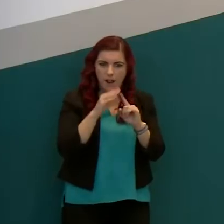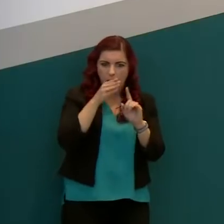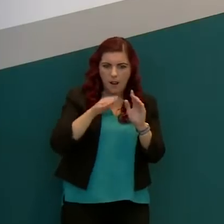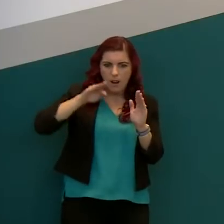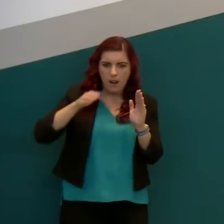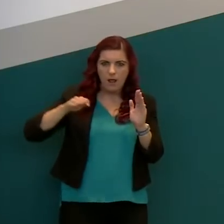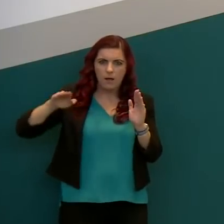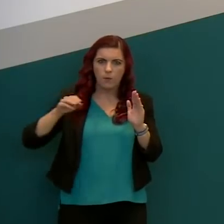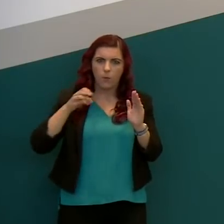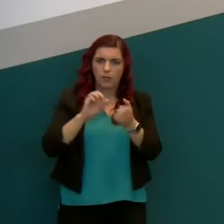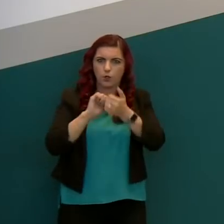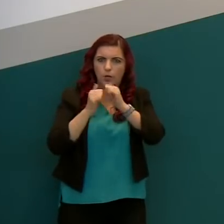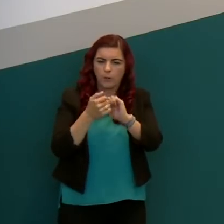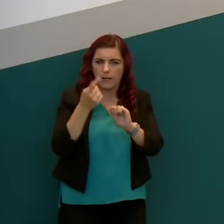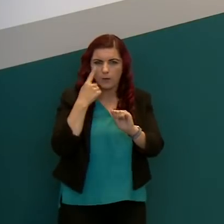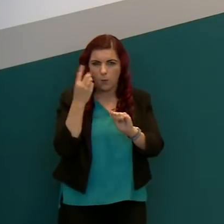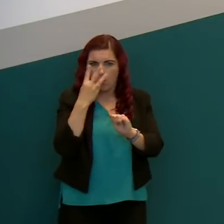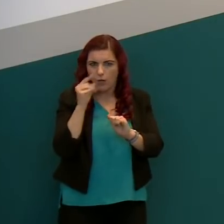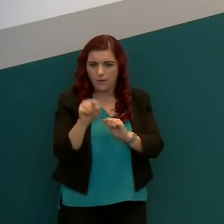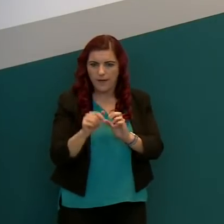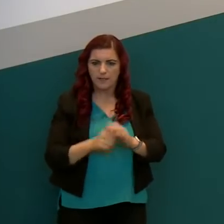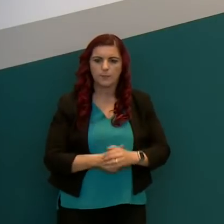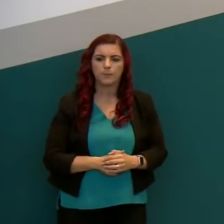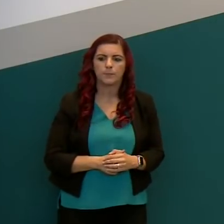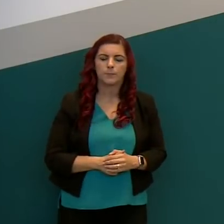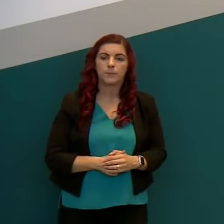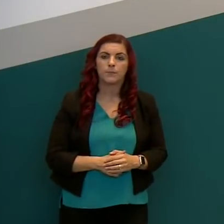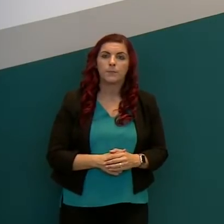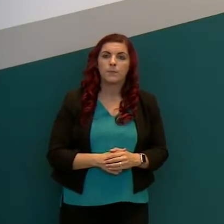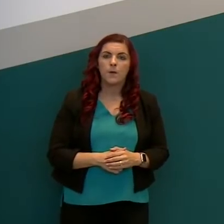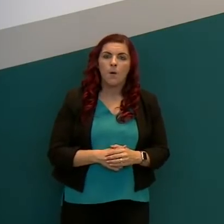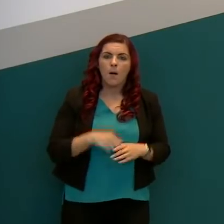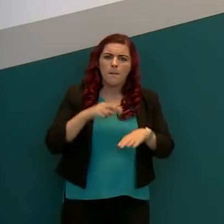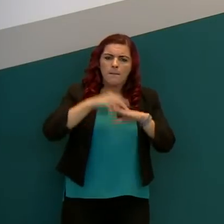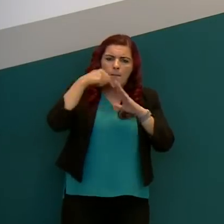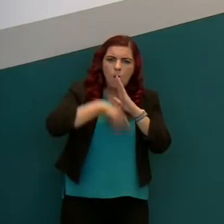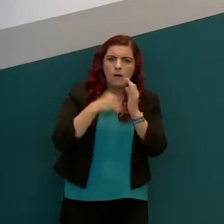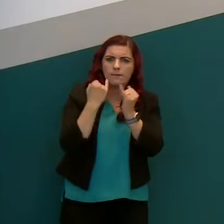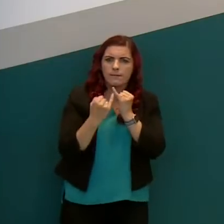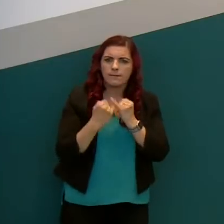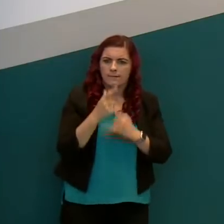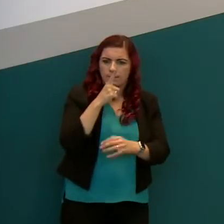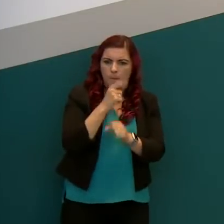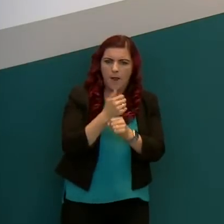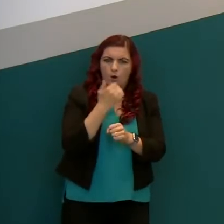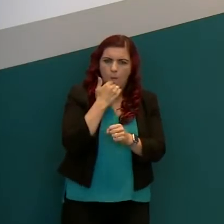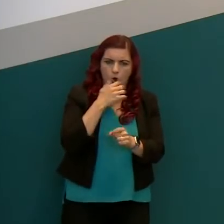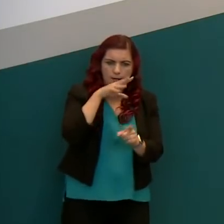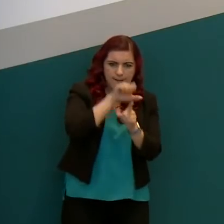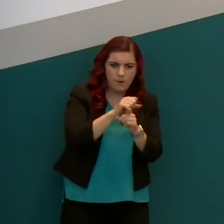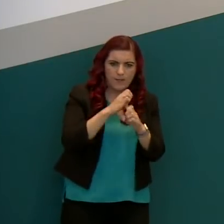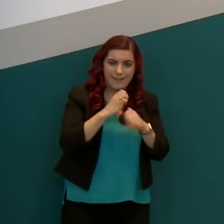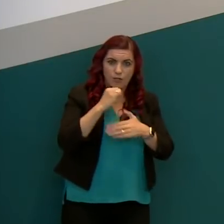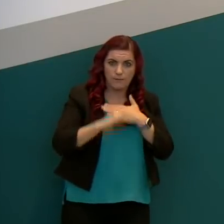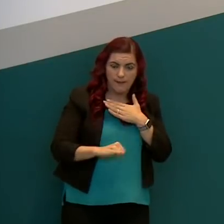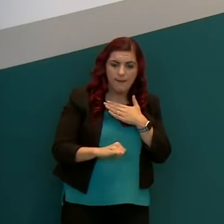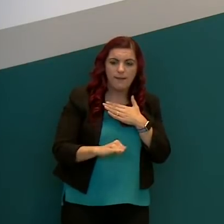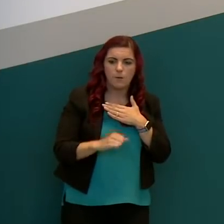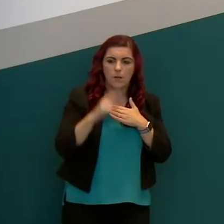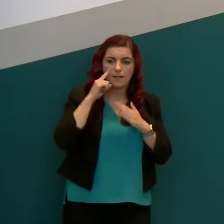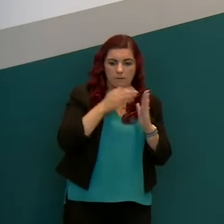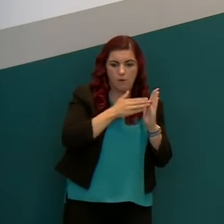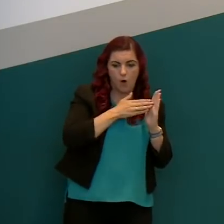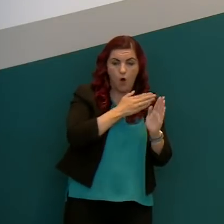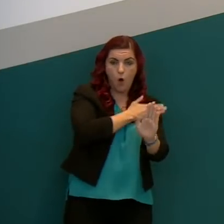to see it doesn't increase further. So looking a little bit more carefully at the cases per day, that you see up to the 29th